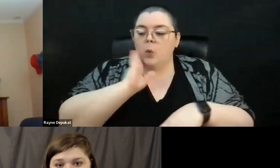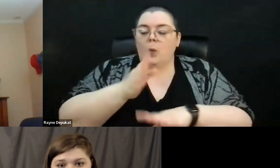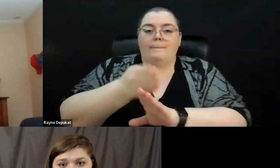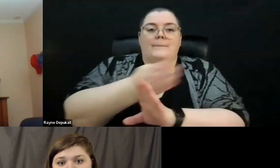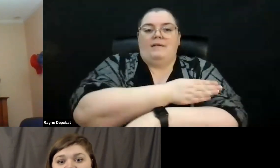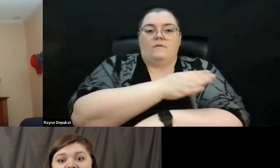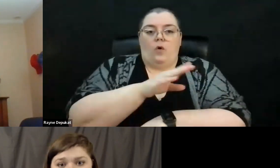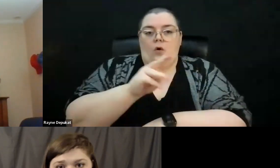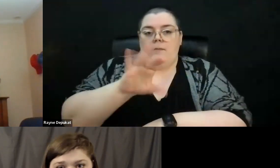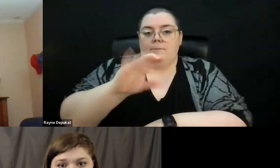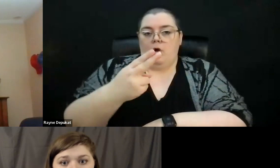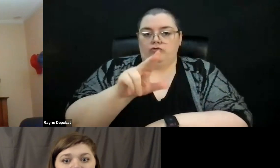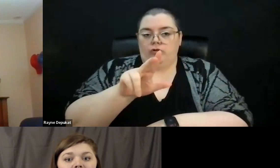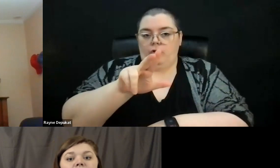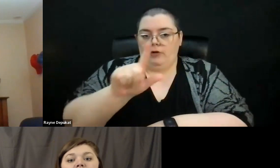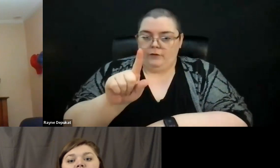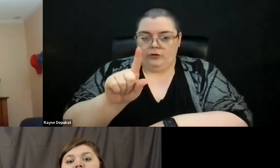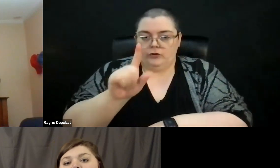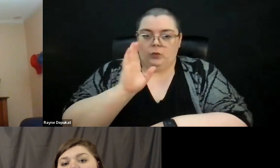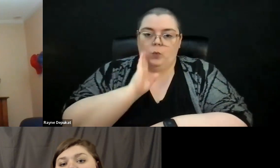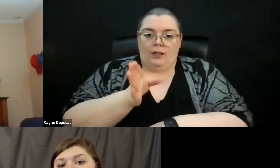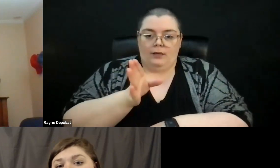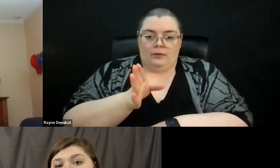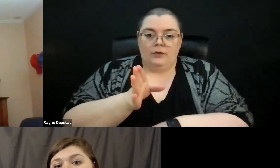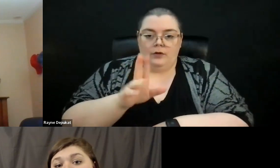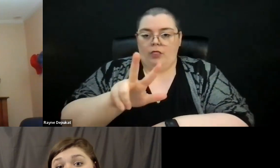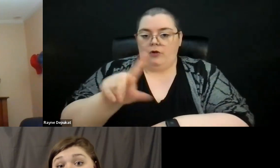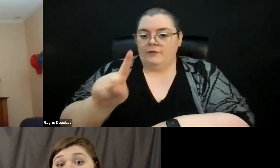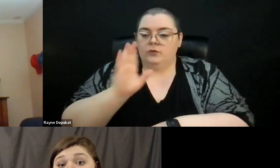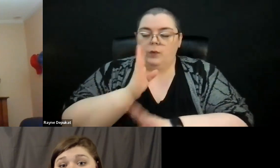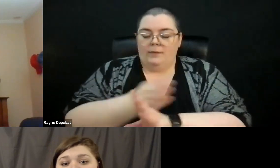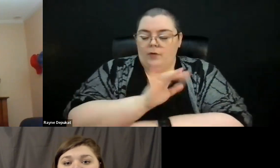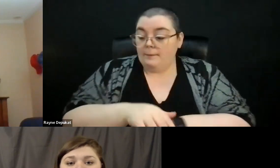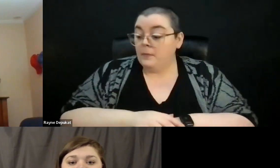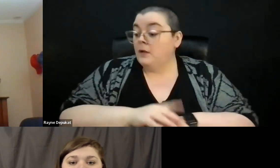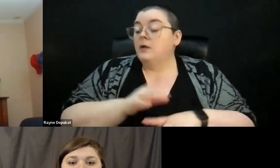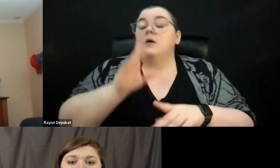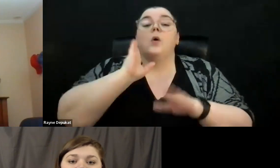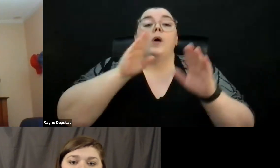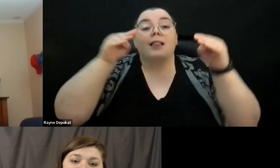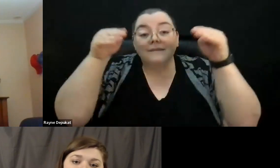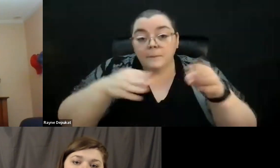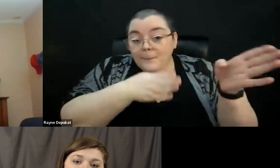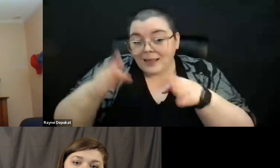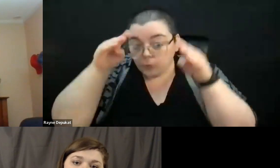not done that yet. We have not decided, but it will be before March 31st.